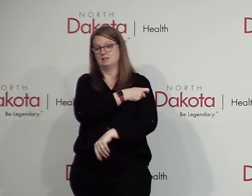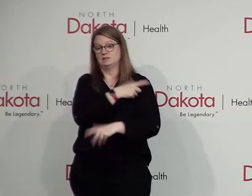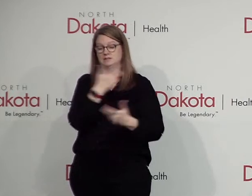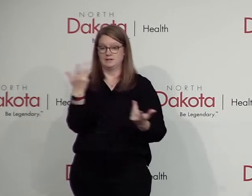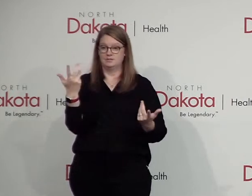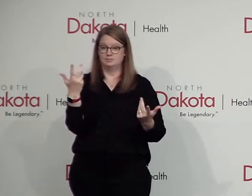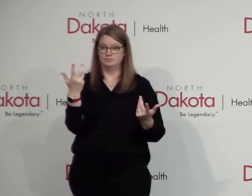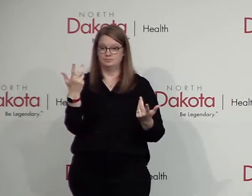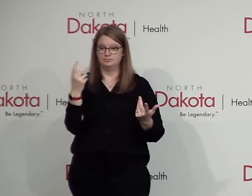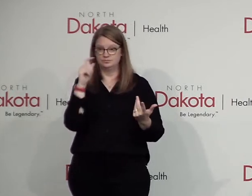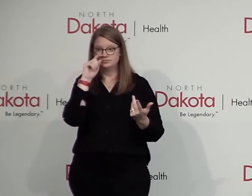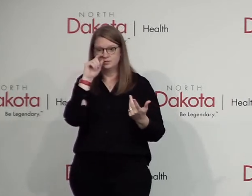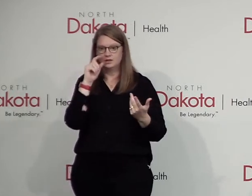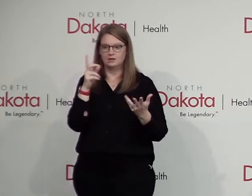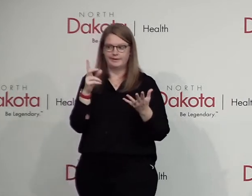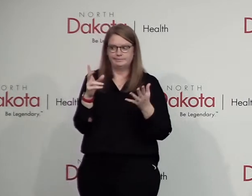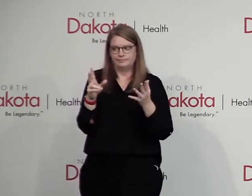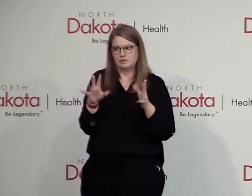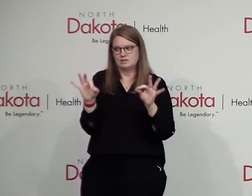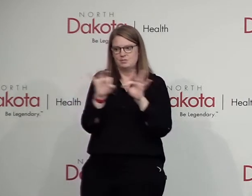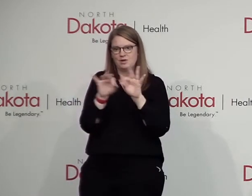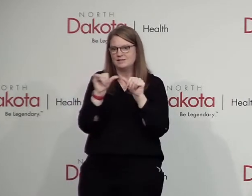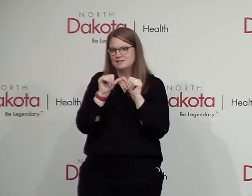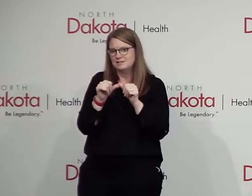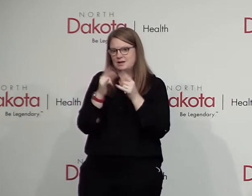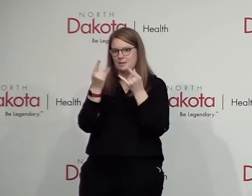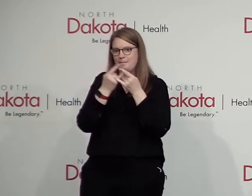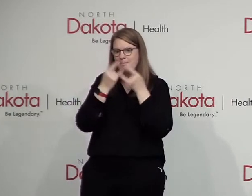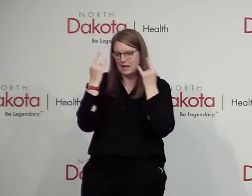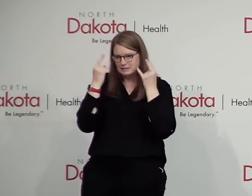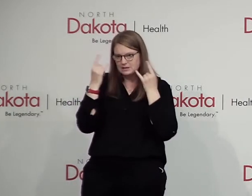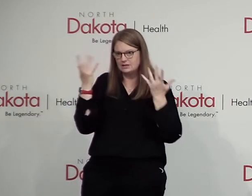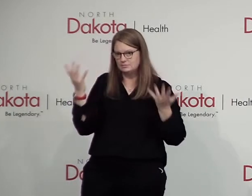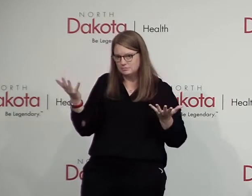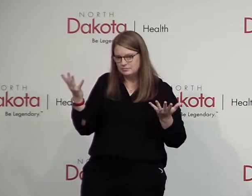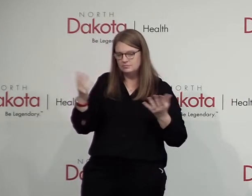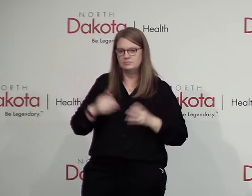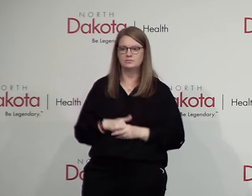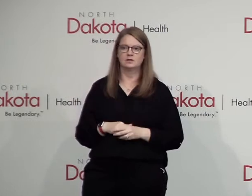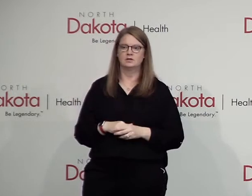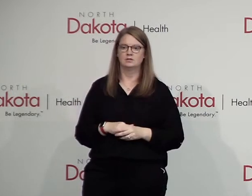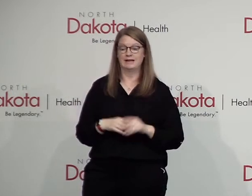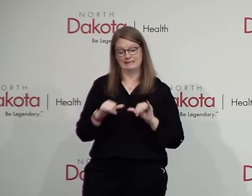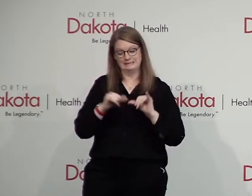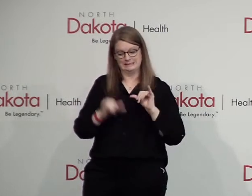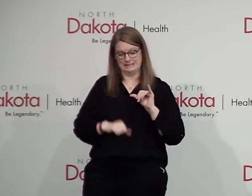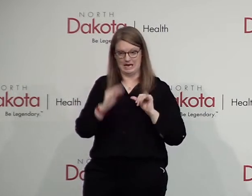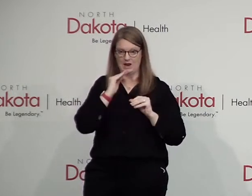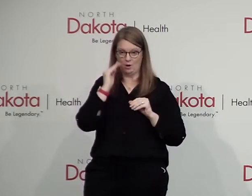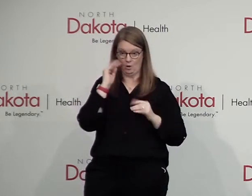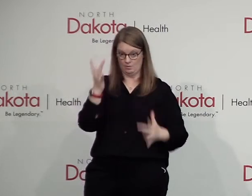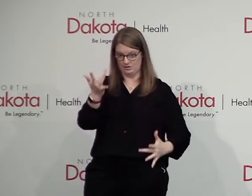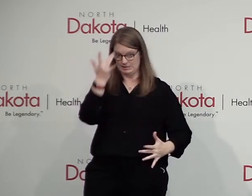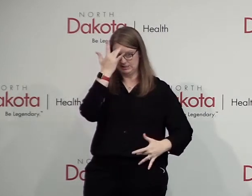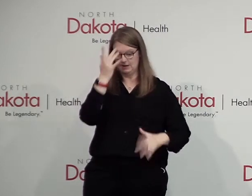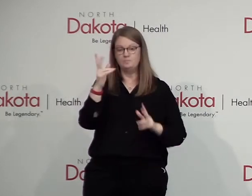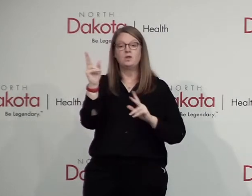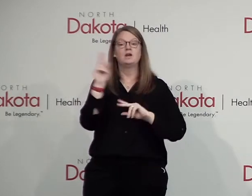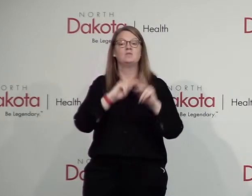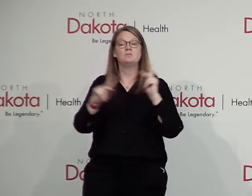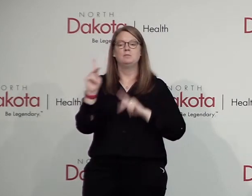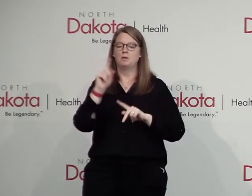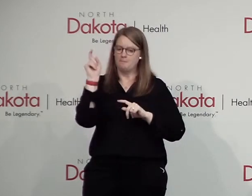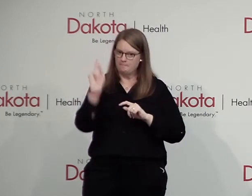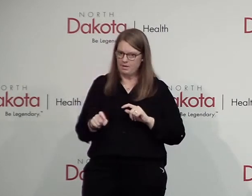mitigation like masking, or if you're comfortable with that, and staying home when you're sick. Definitely people need to stay home